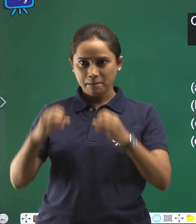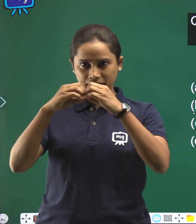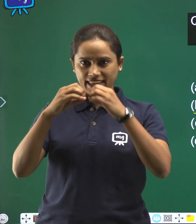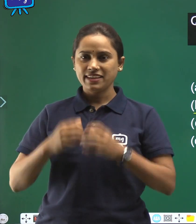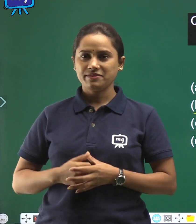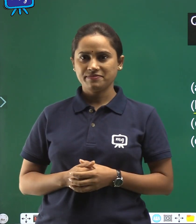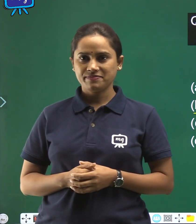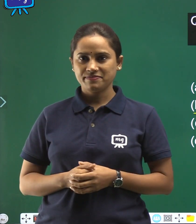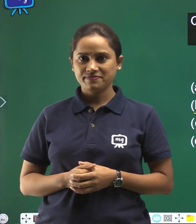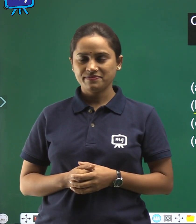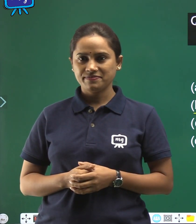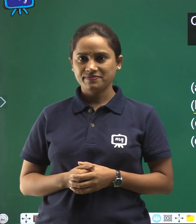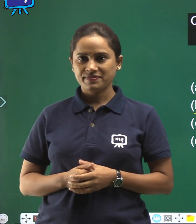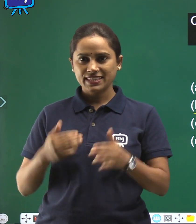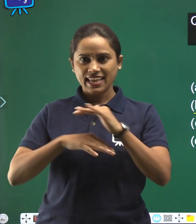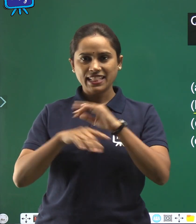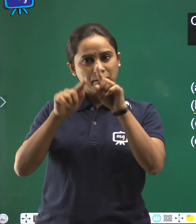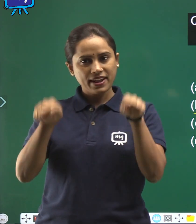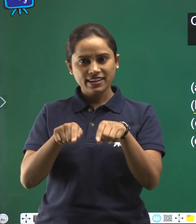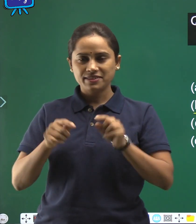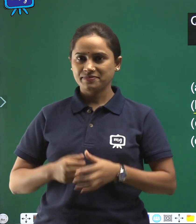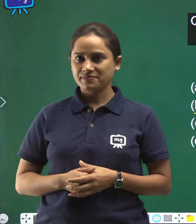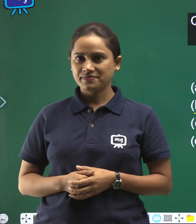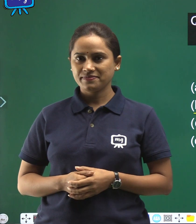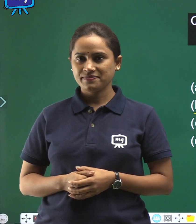B in the bracket.